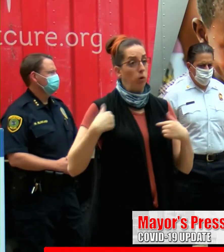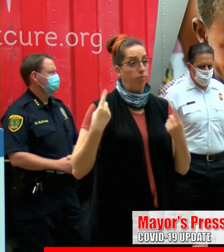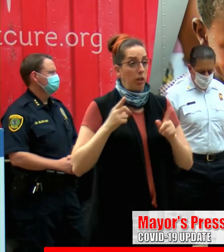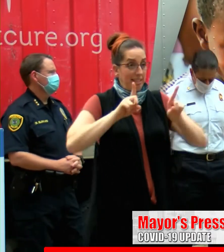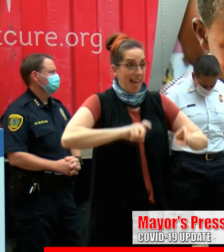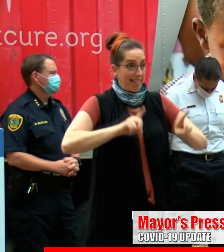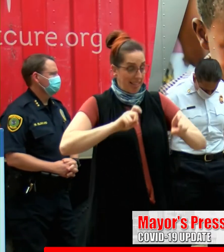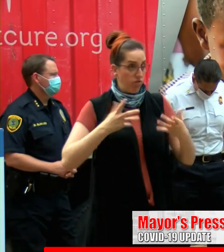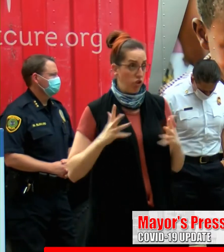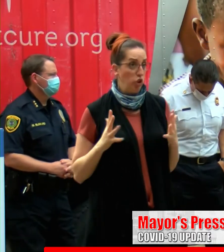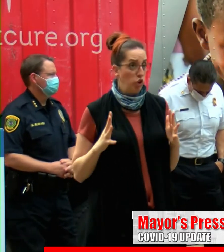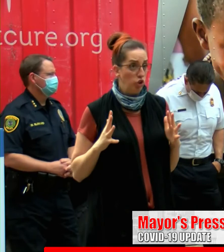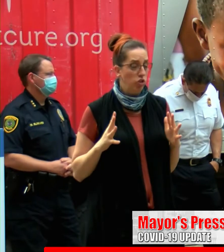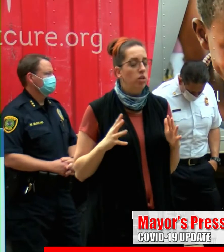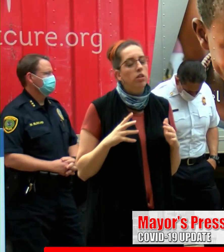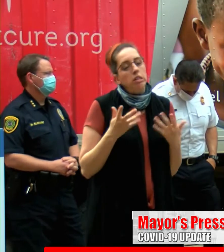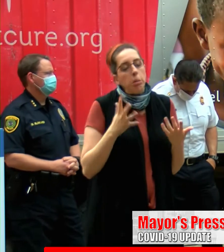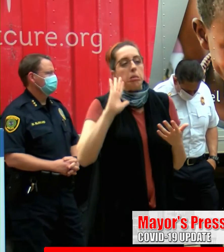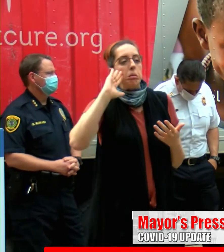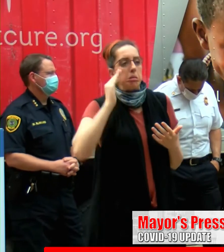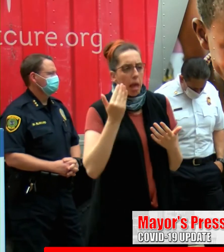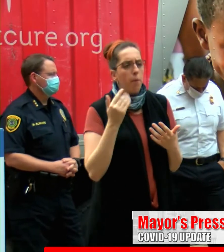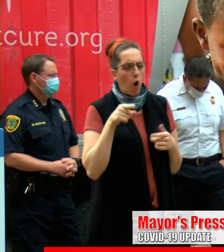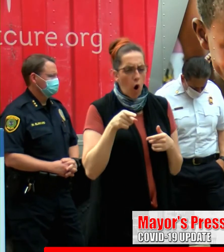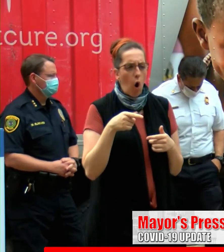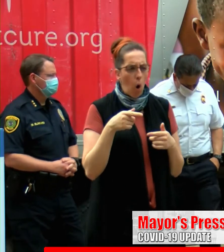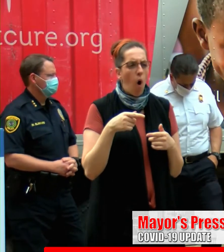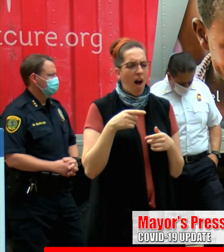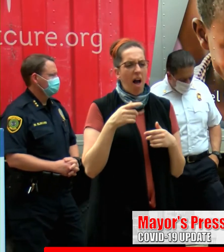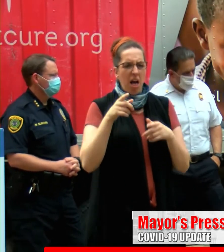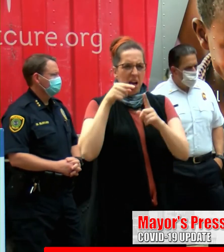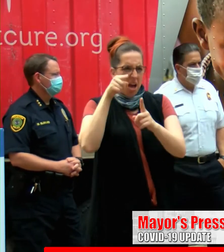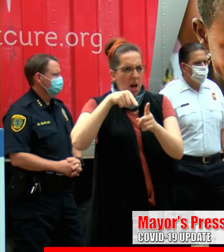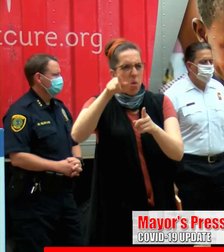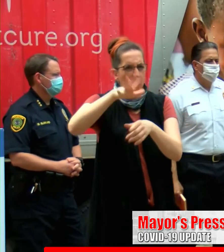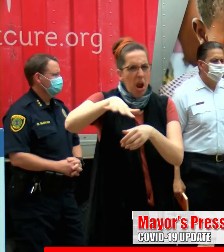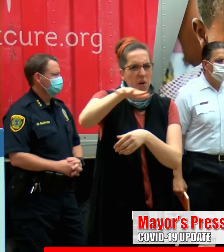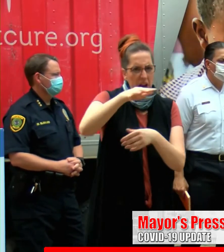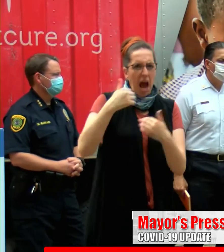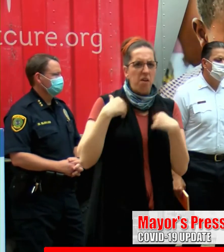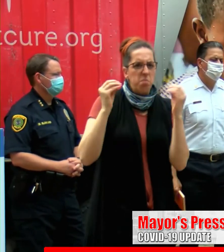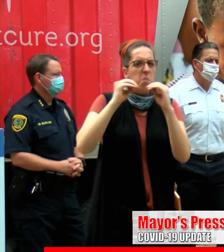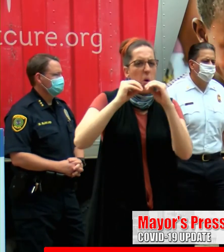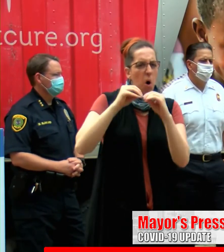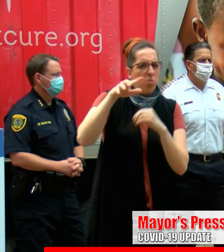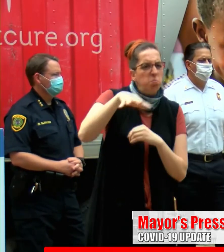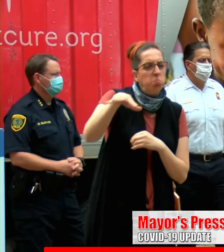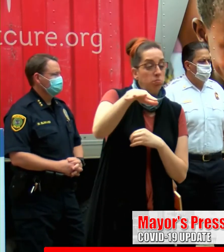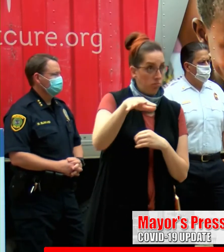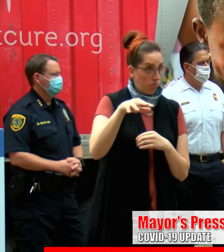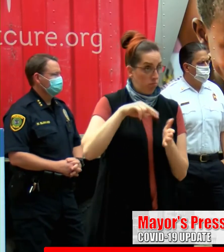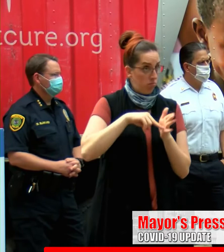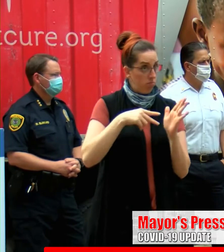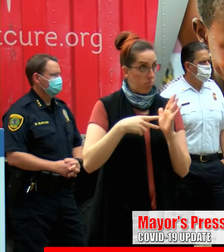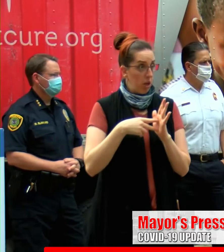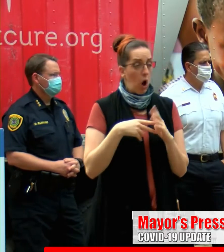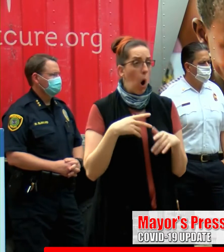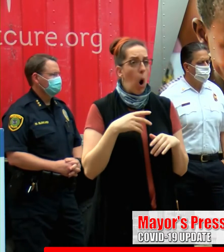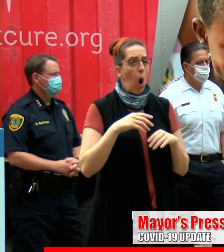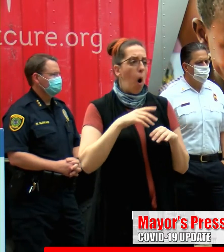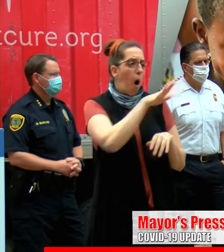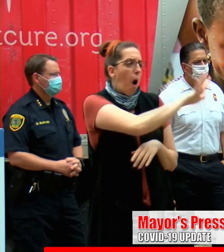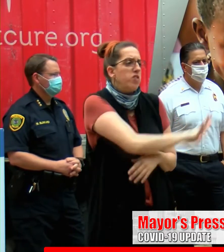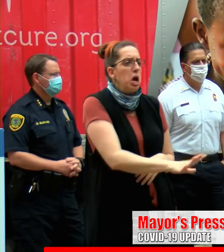tested. And so it may appear to be more cases maybe lining up in one geographical area. That doesn't necessarily mean that it's not